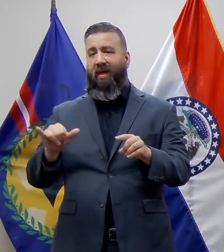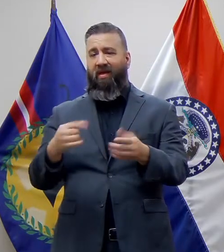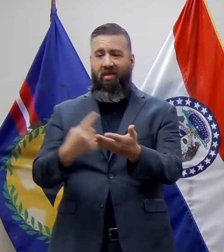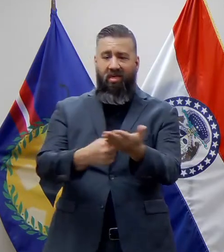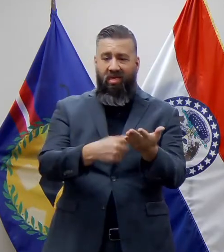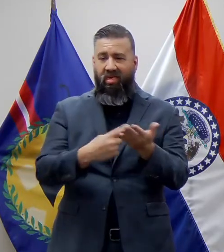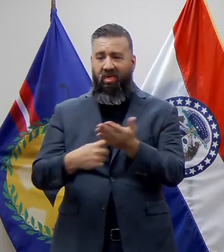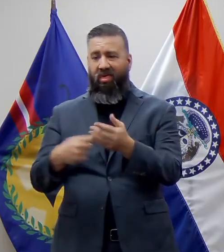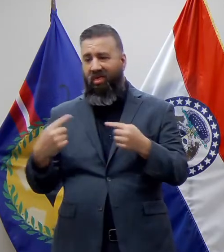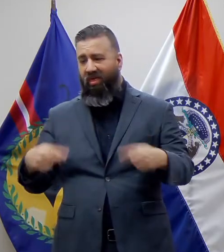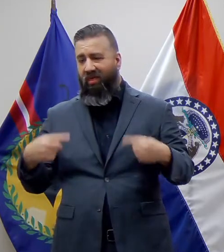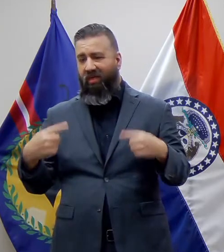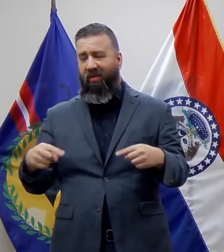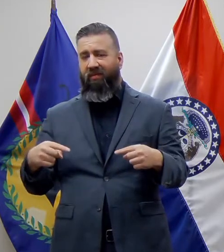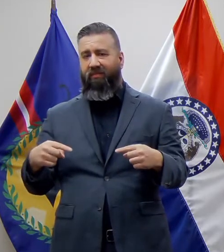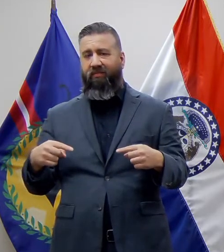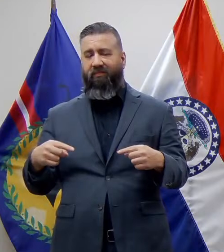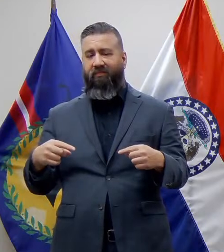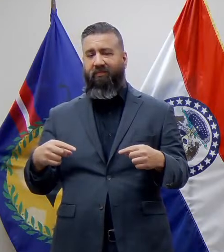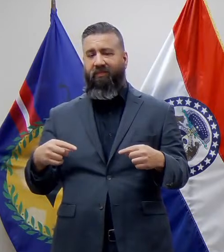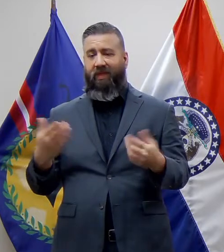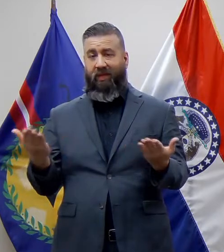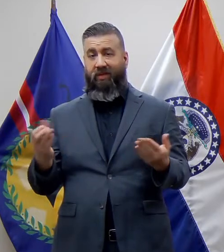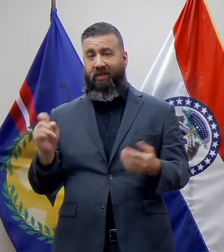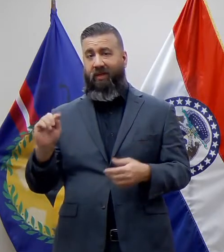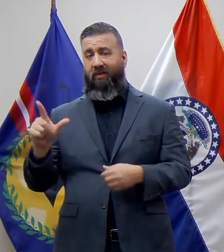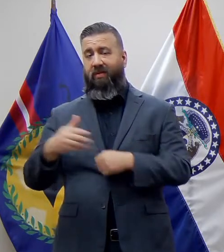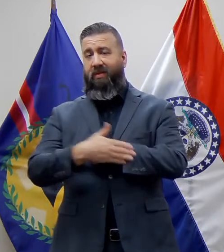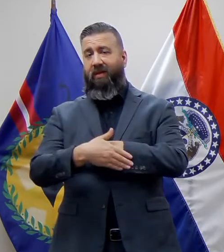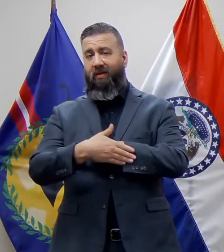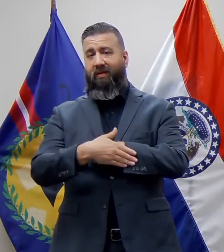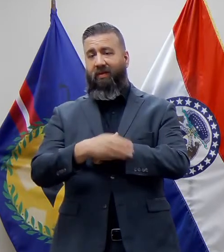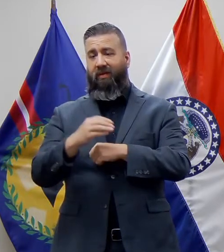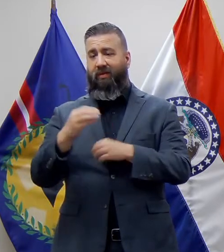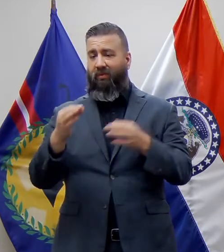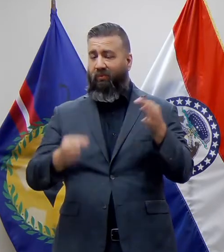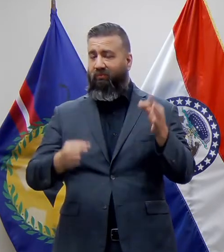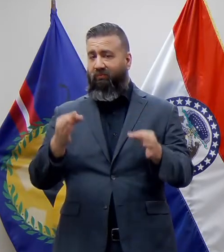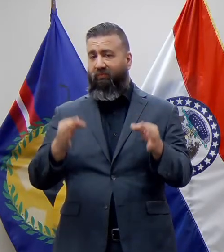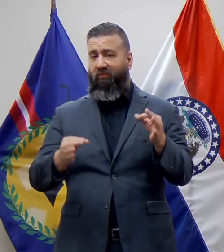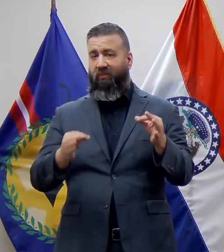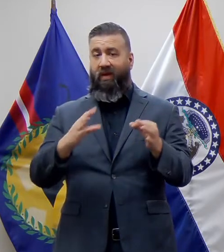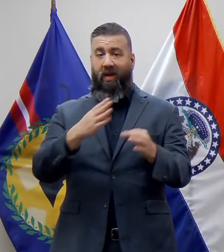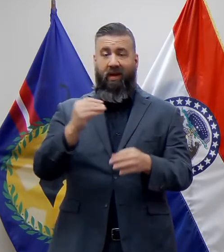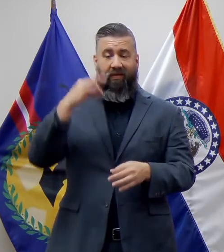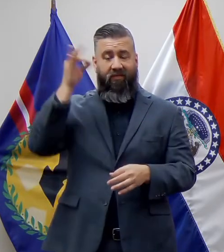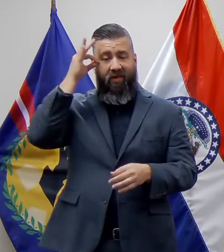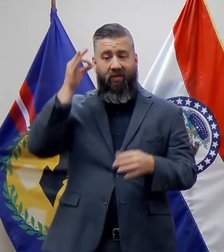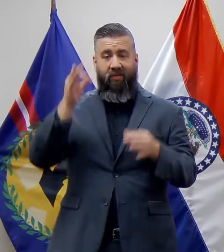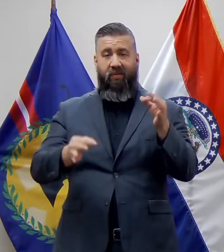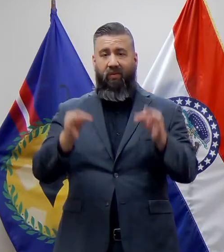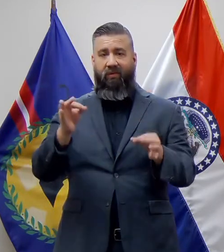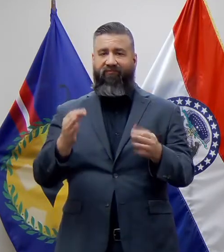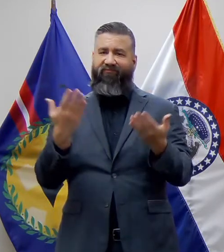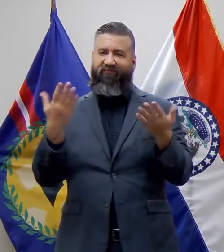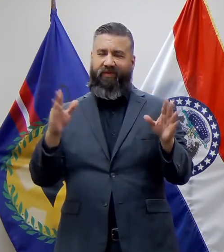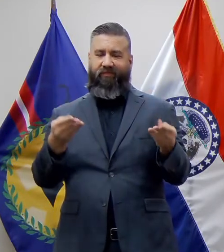litigation that's proceeded in St. Louis County Circuit Court and federal court has eventually been